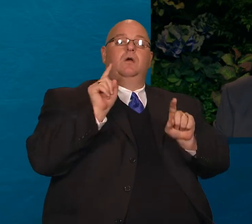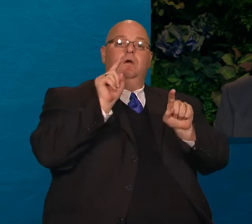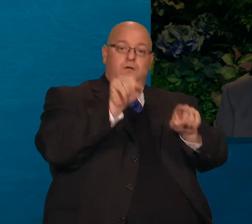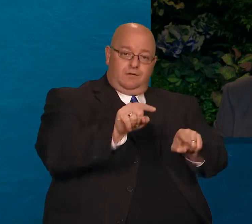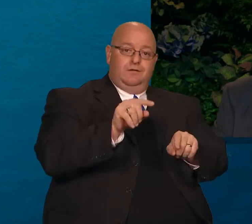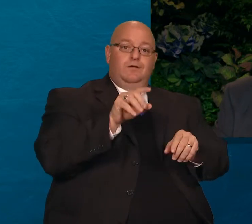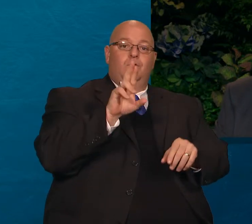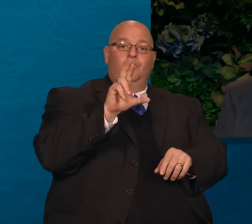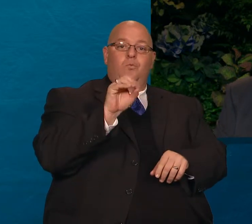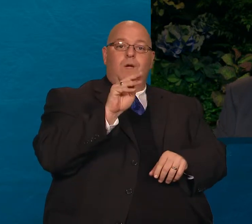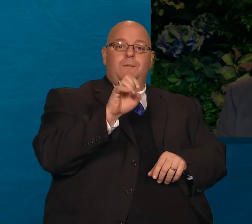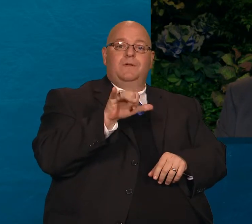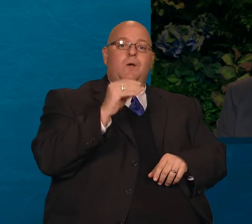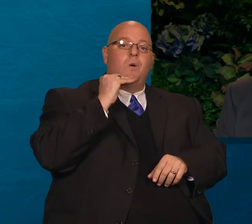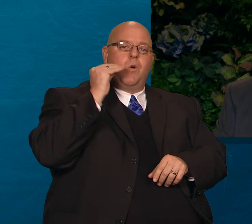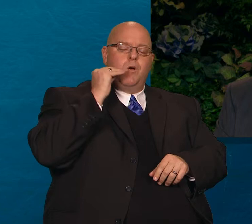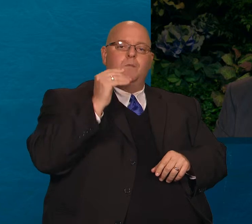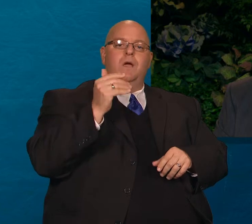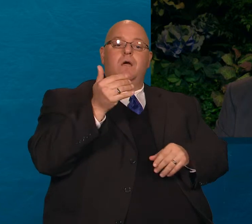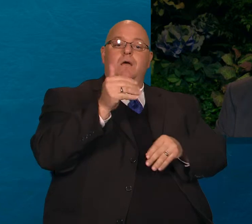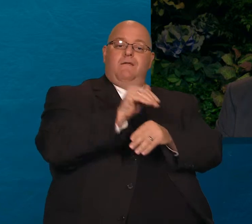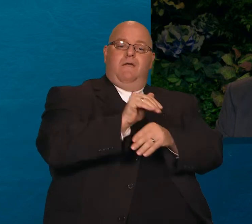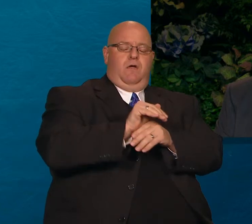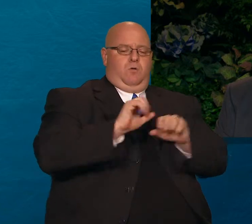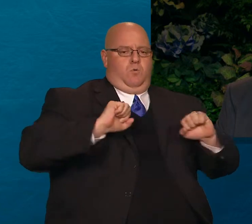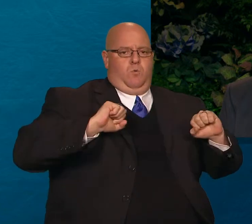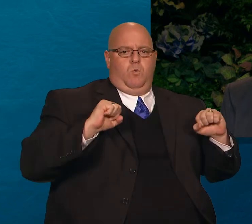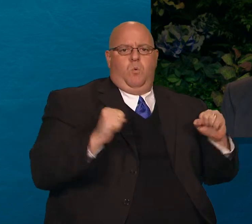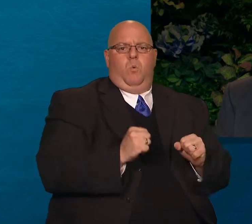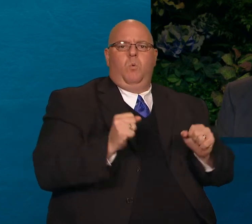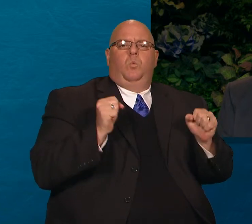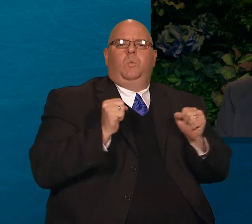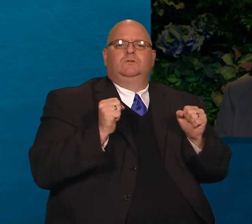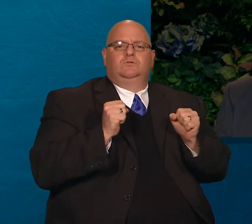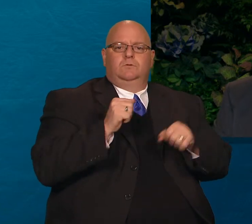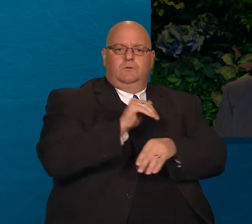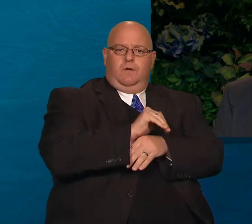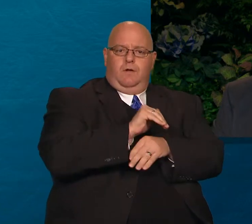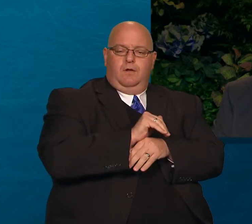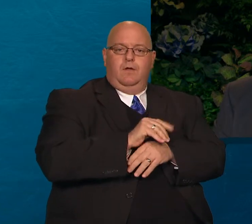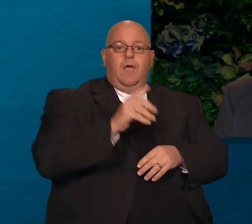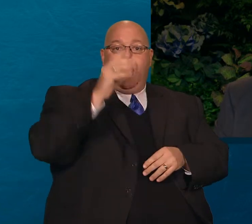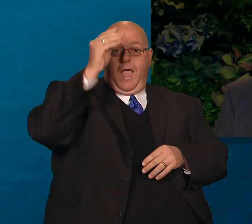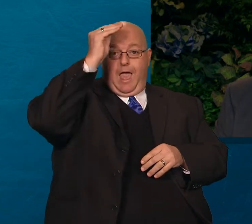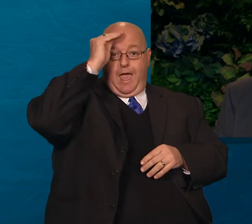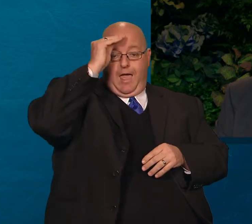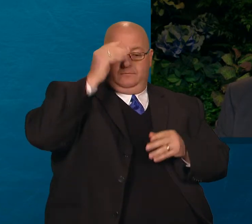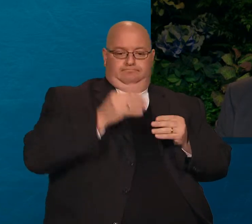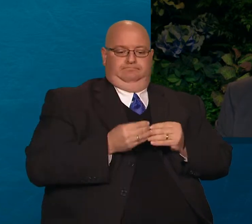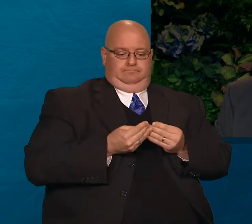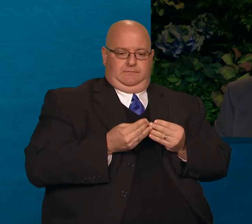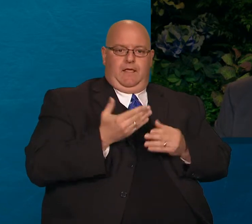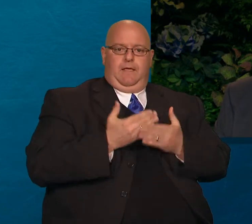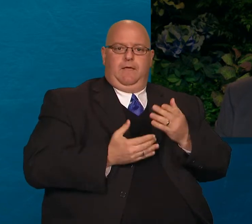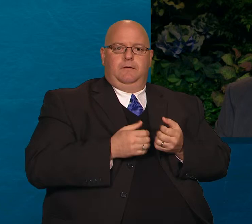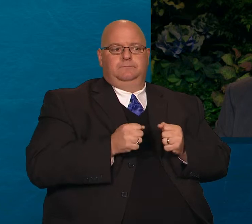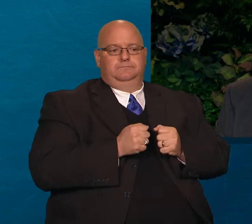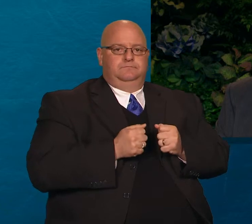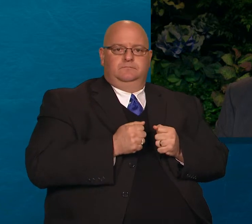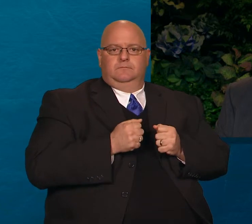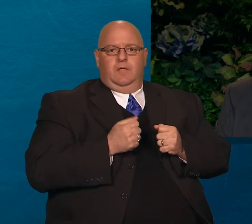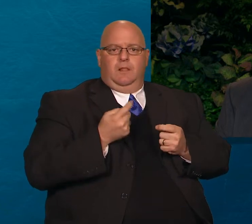Romney home on a cold winter night. He kept his hat in his hand and